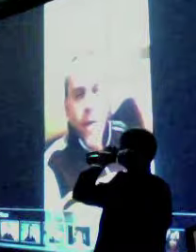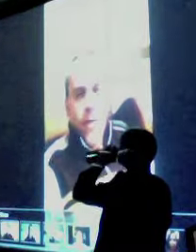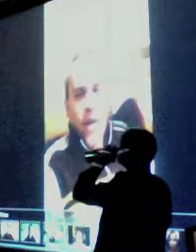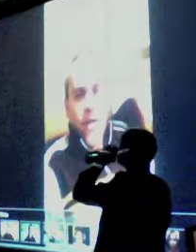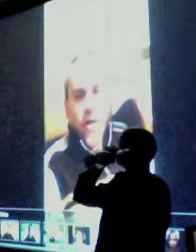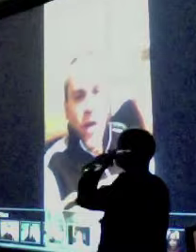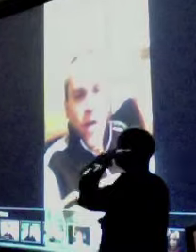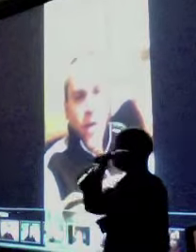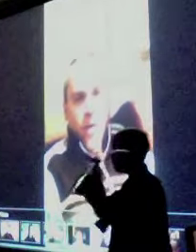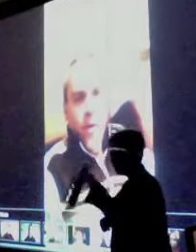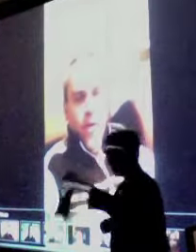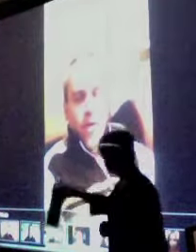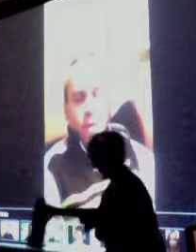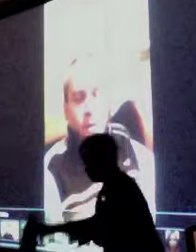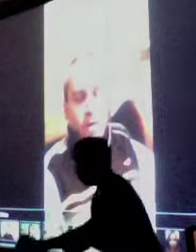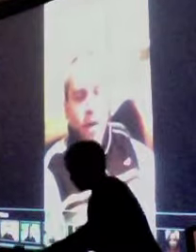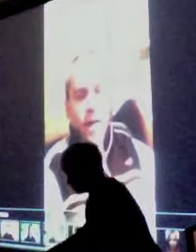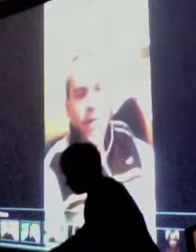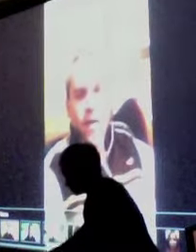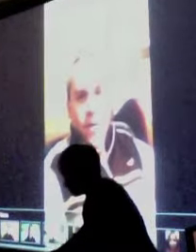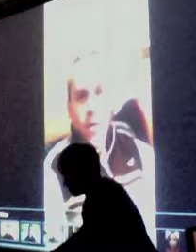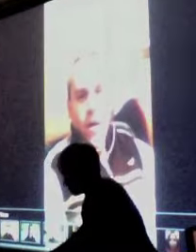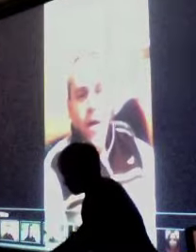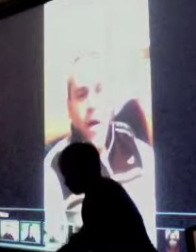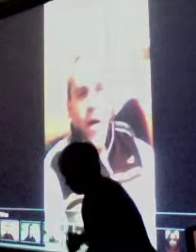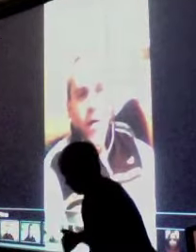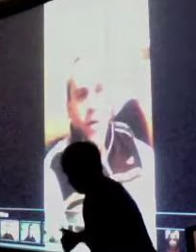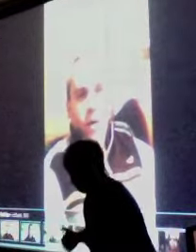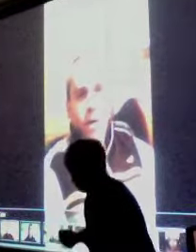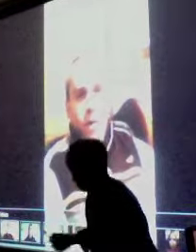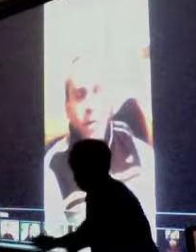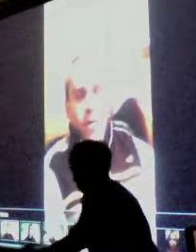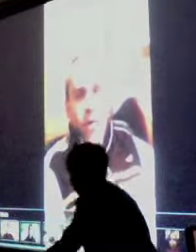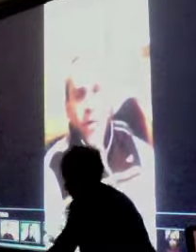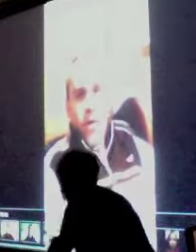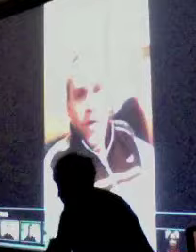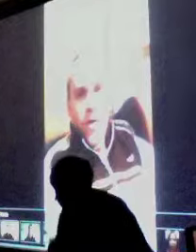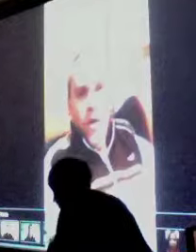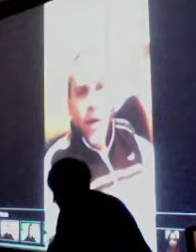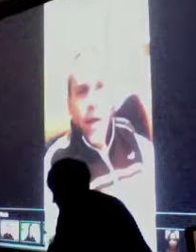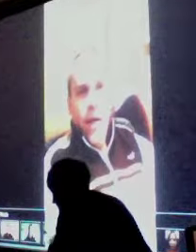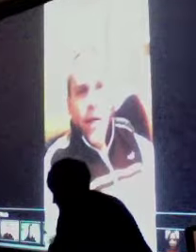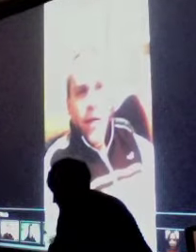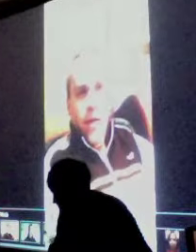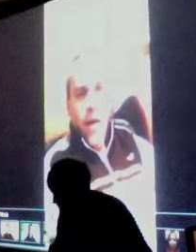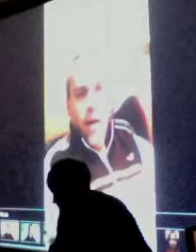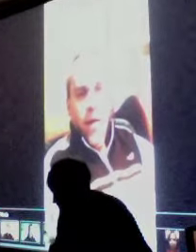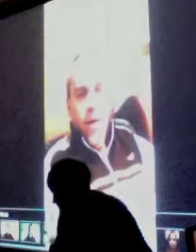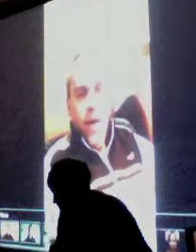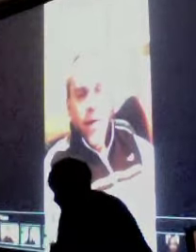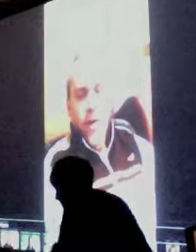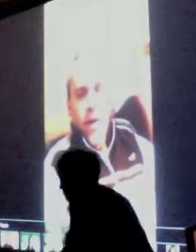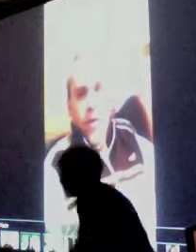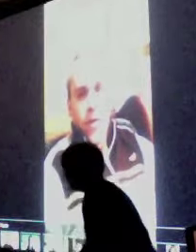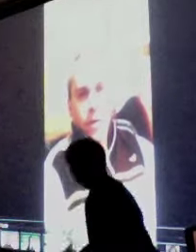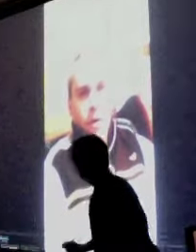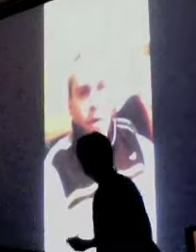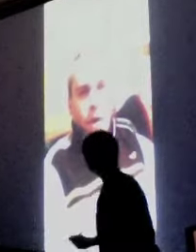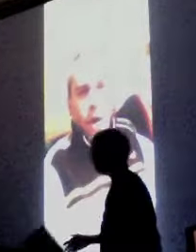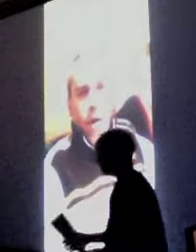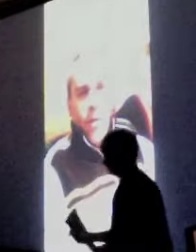My name is Nevin Jenkins. I'm a teacher at Warrensville Heights High School. Also graduated from Warrensville in the class of